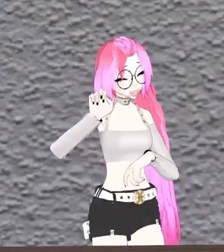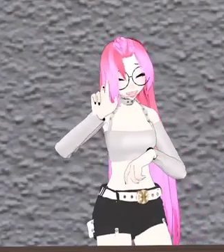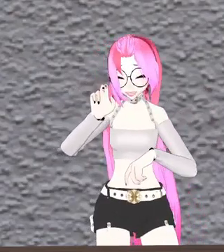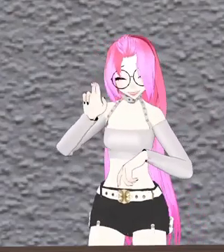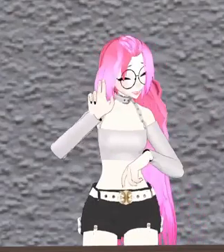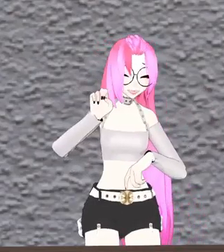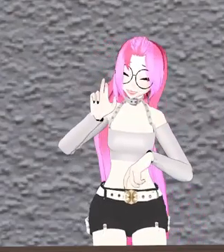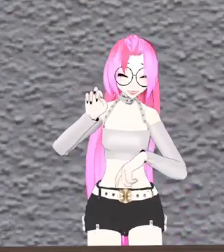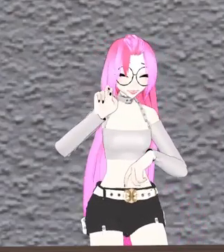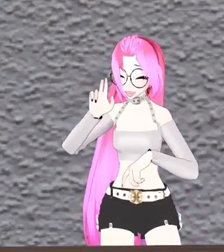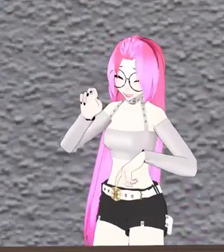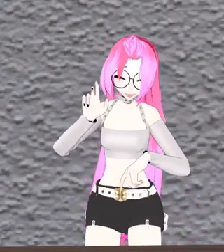head no.